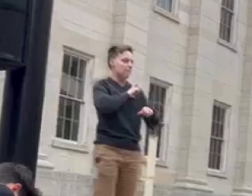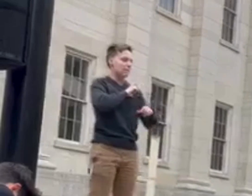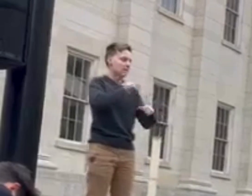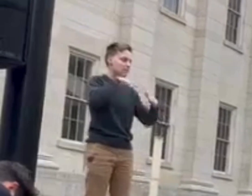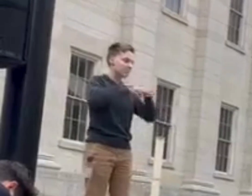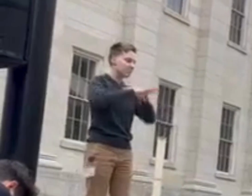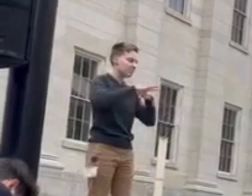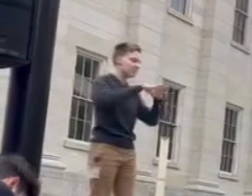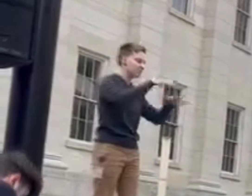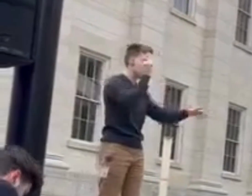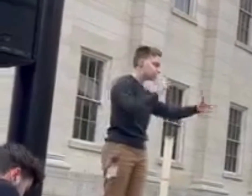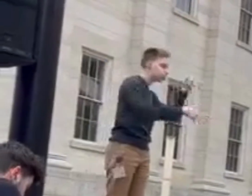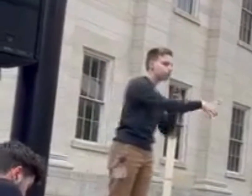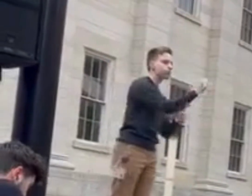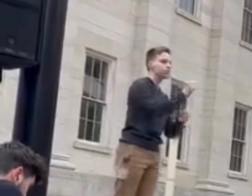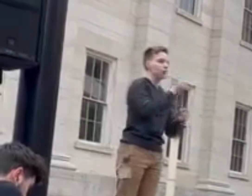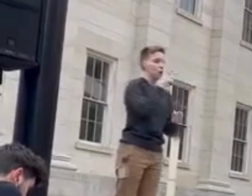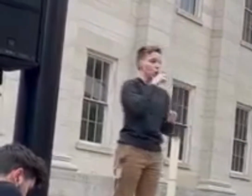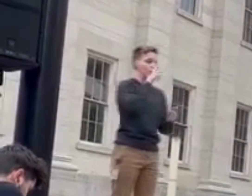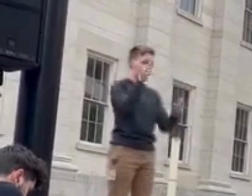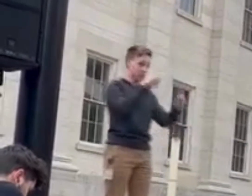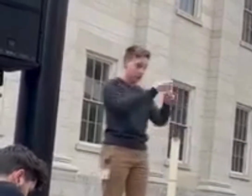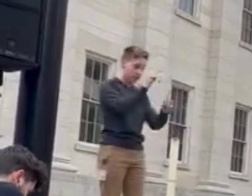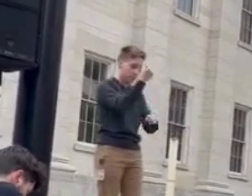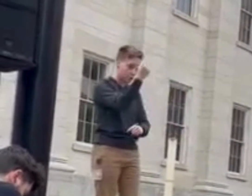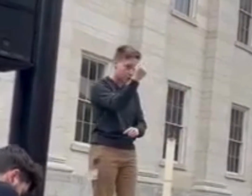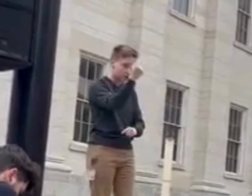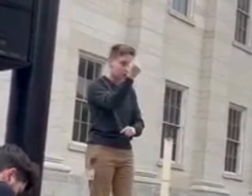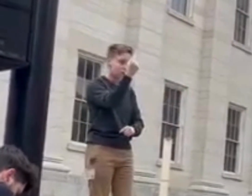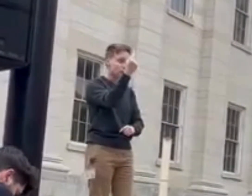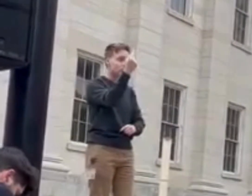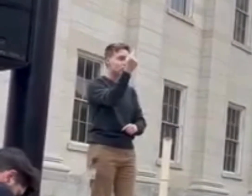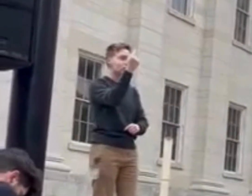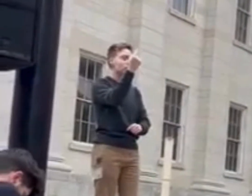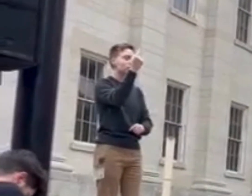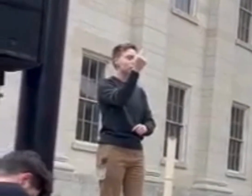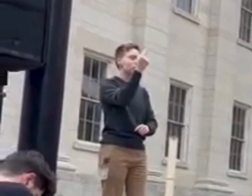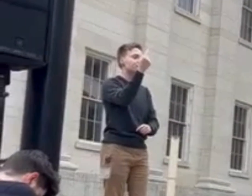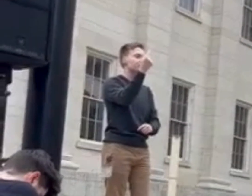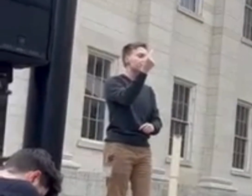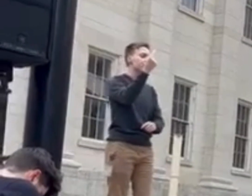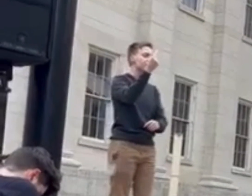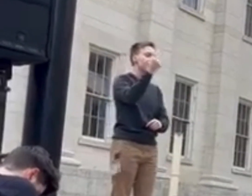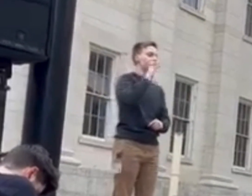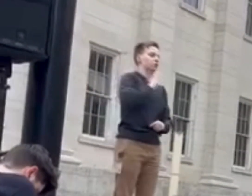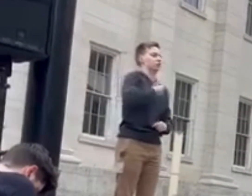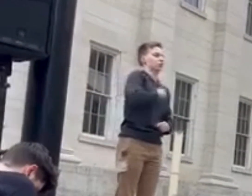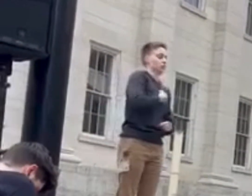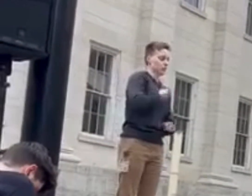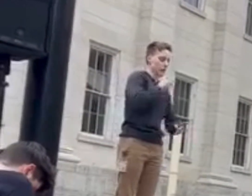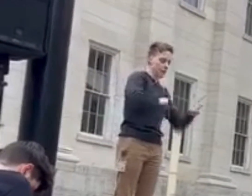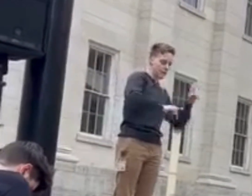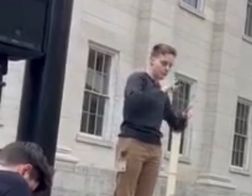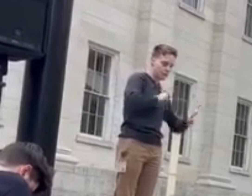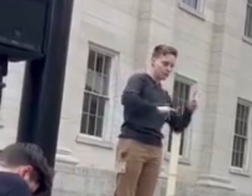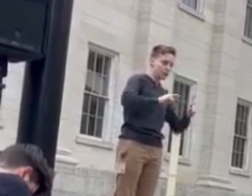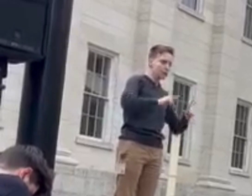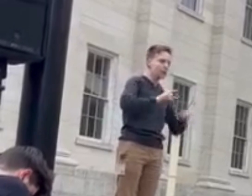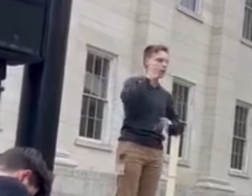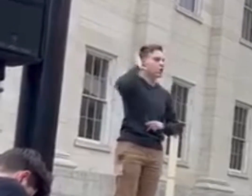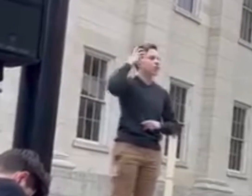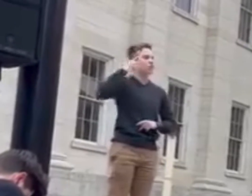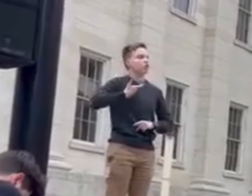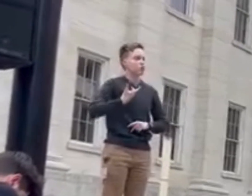it. And who did they go after first when they went into that bar? They went after the trans people, they went after the